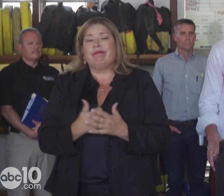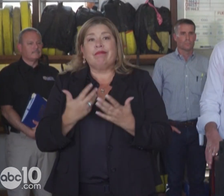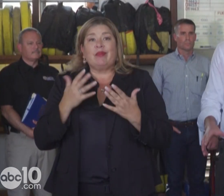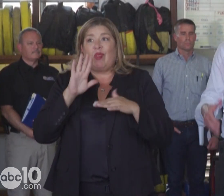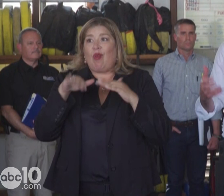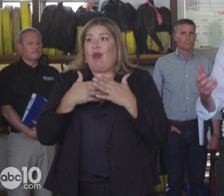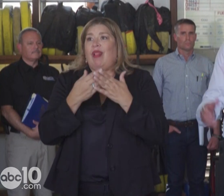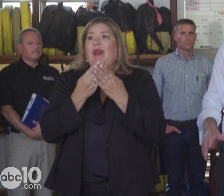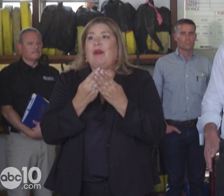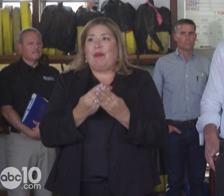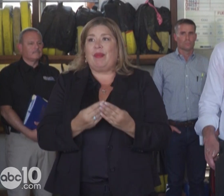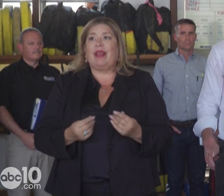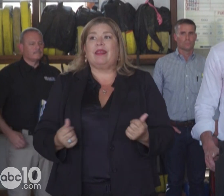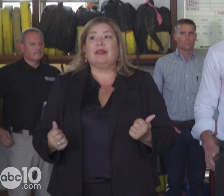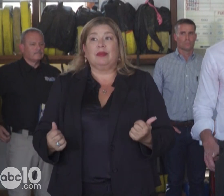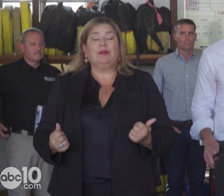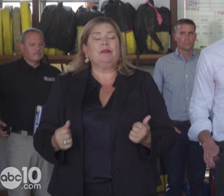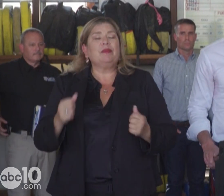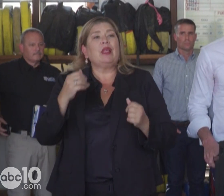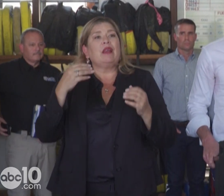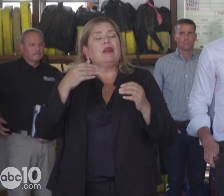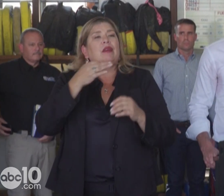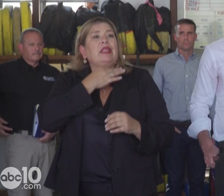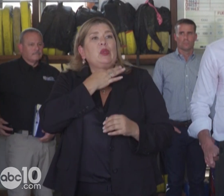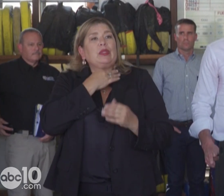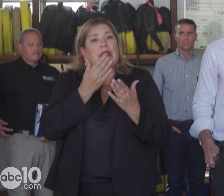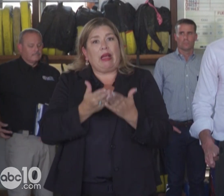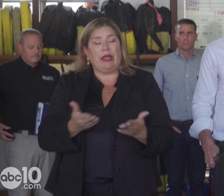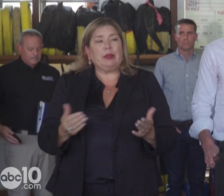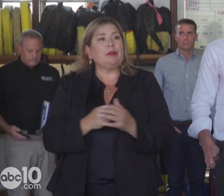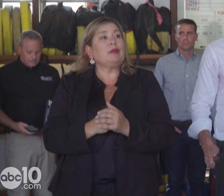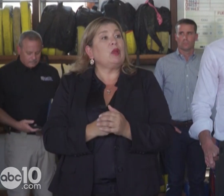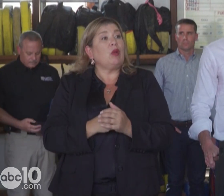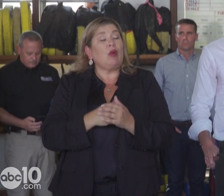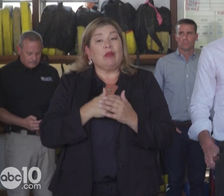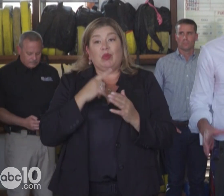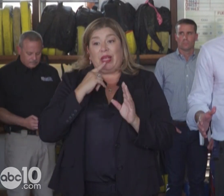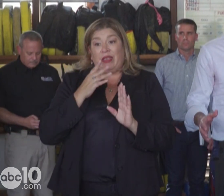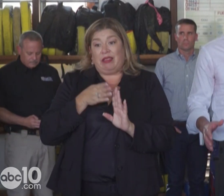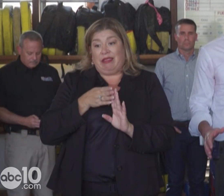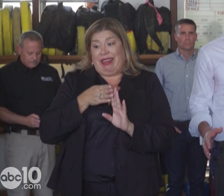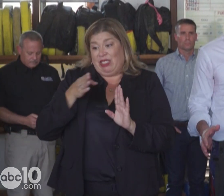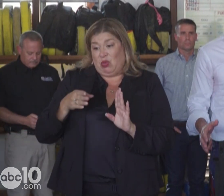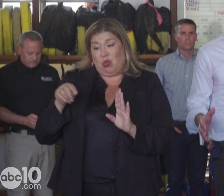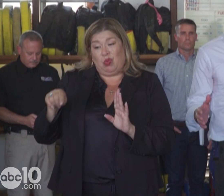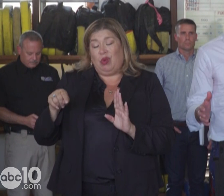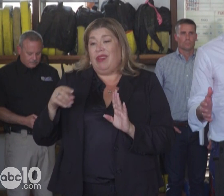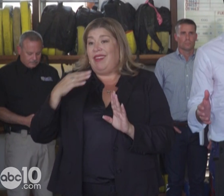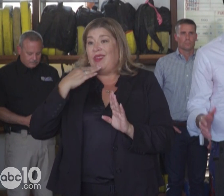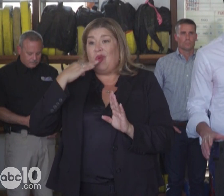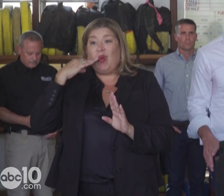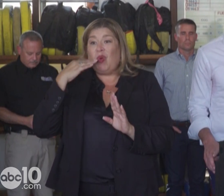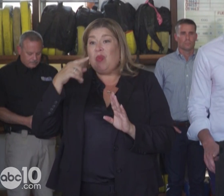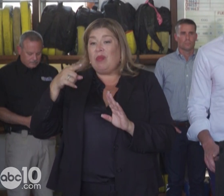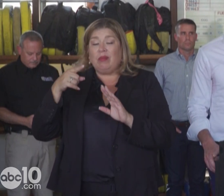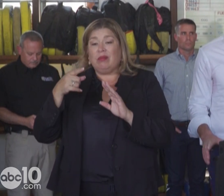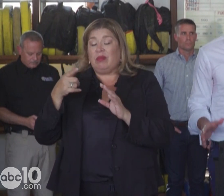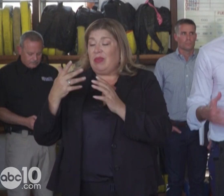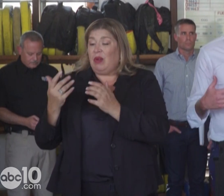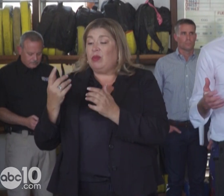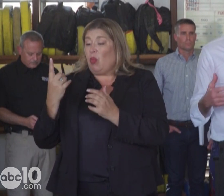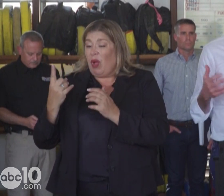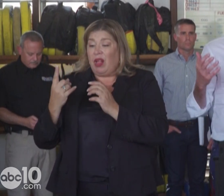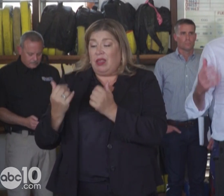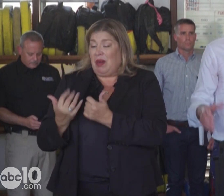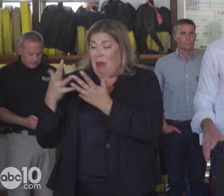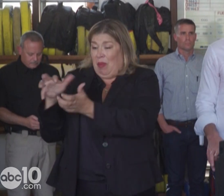but melted down except a few curious items. Right next door, a home that's completely untouched. And